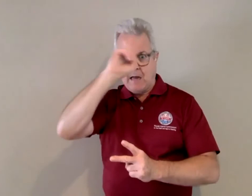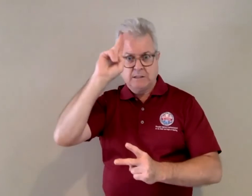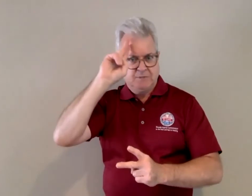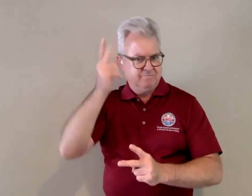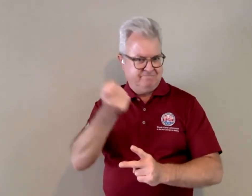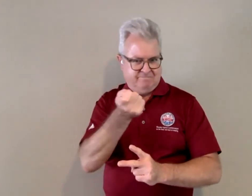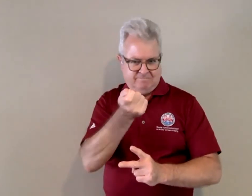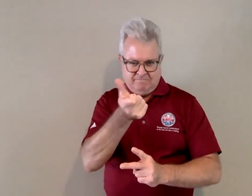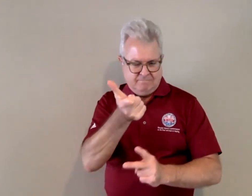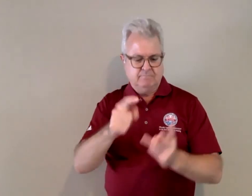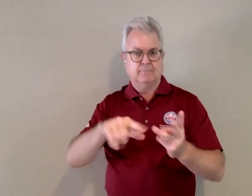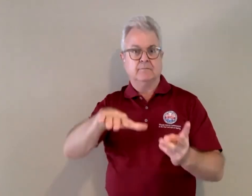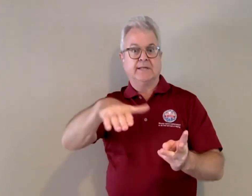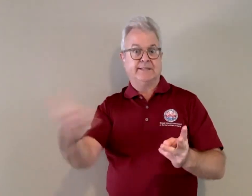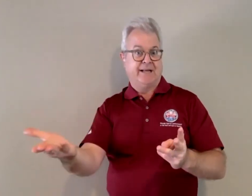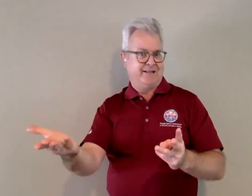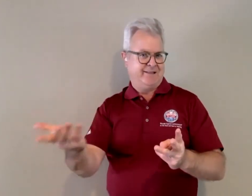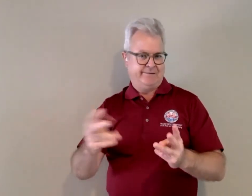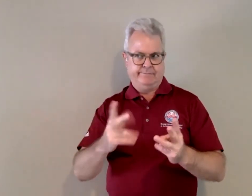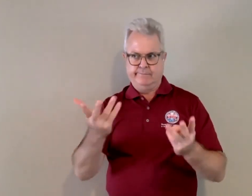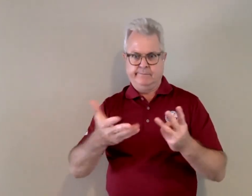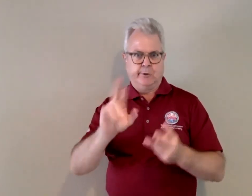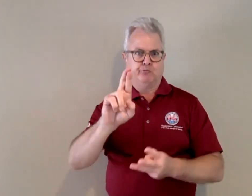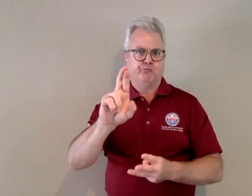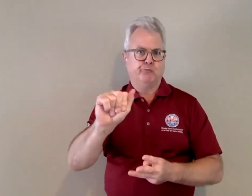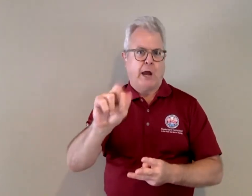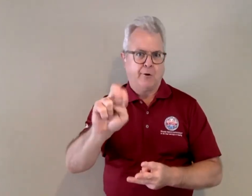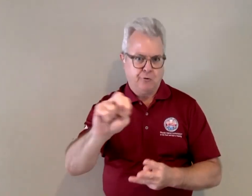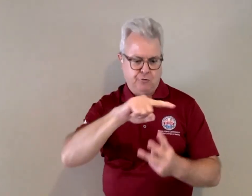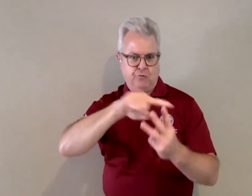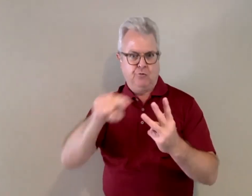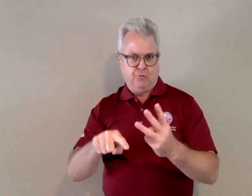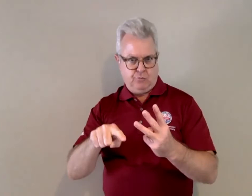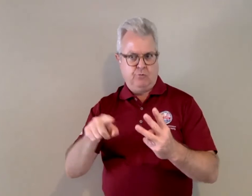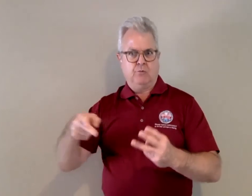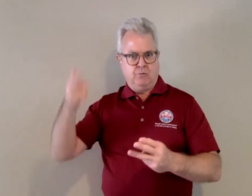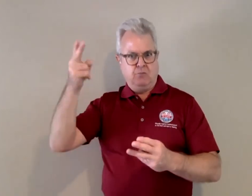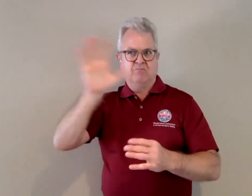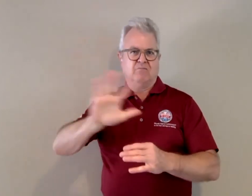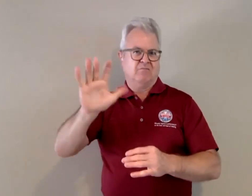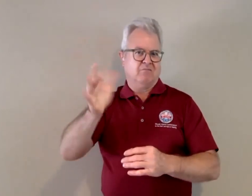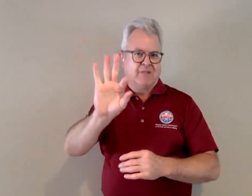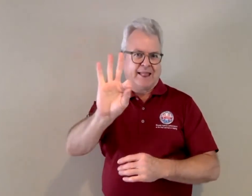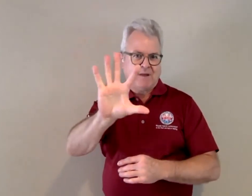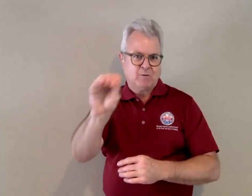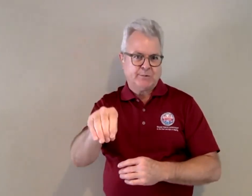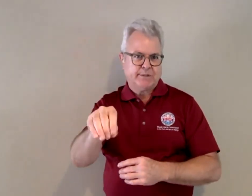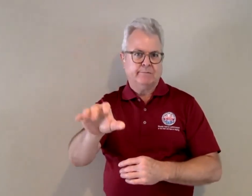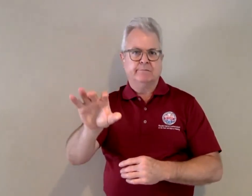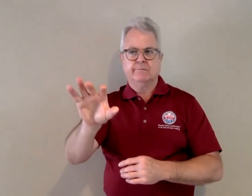very high. Very few vaccinated people are in the hospital or dying. It's very rare. You